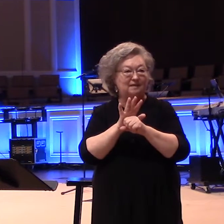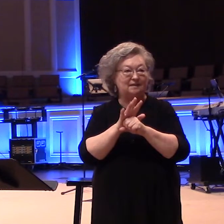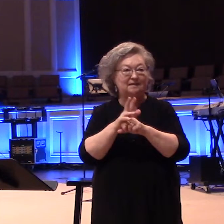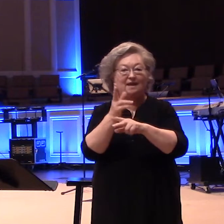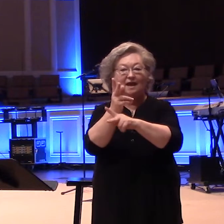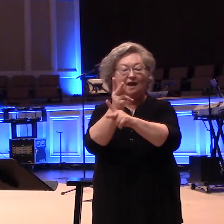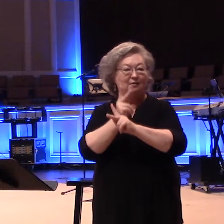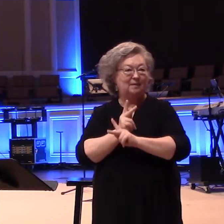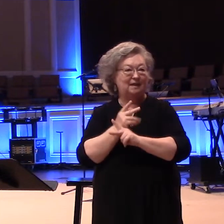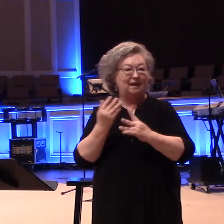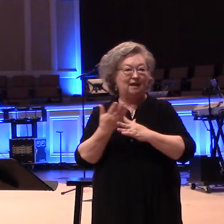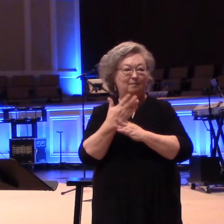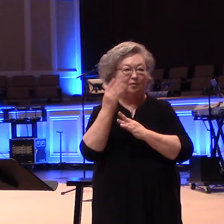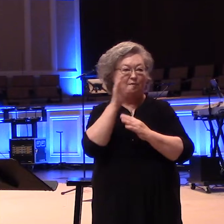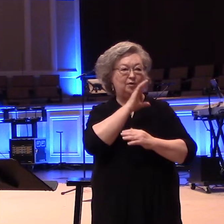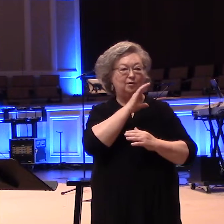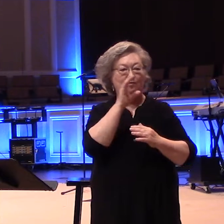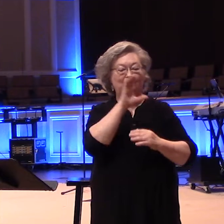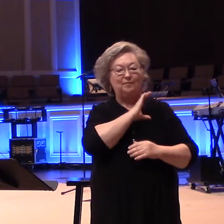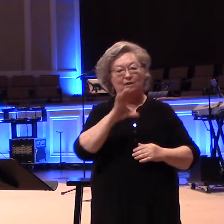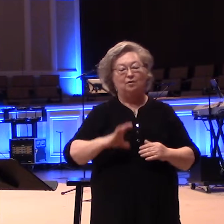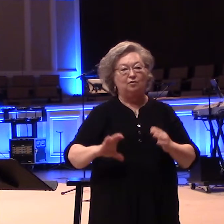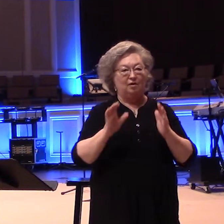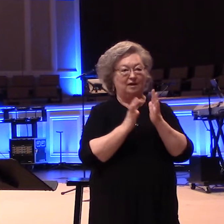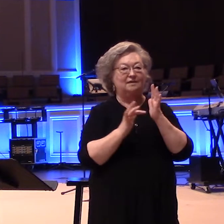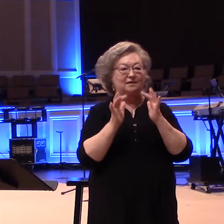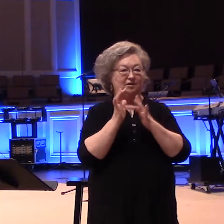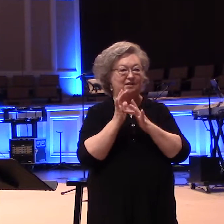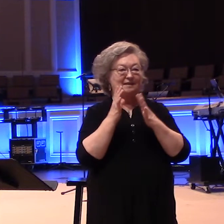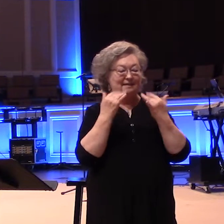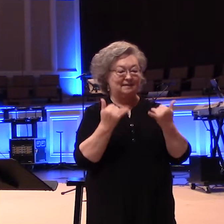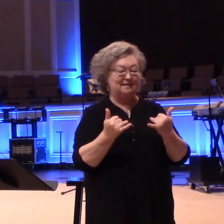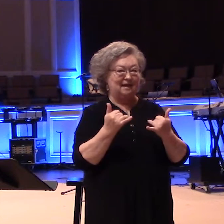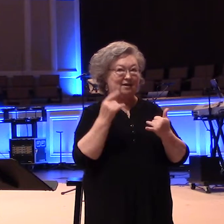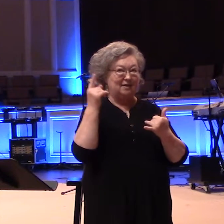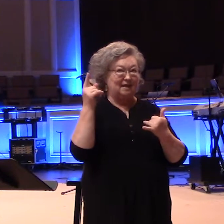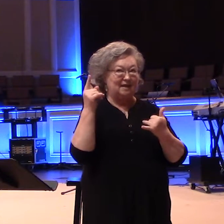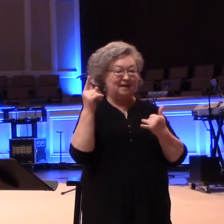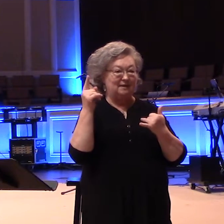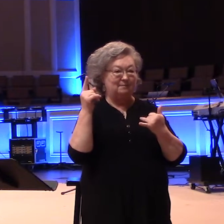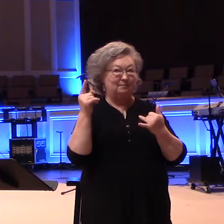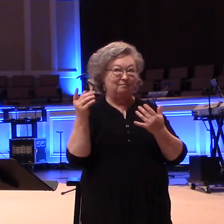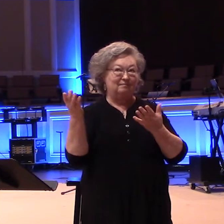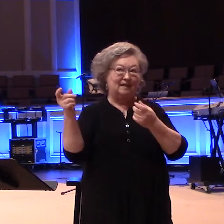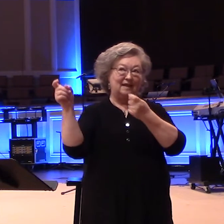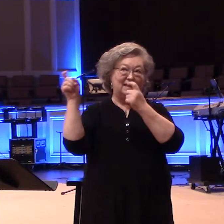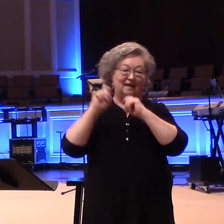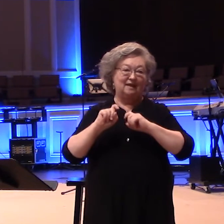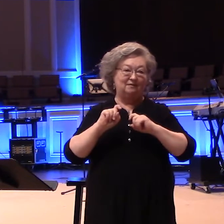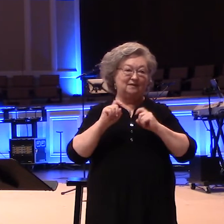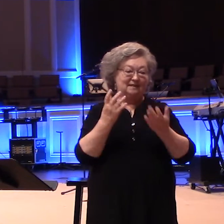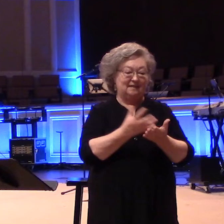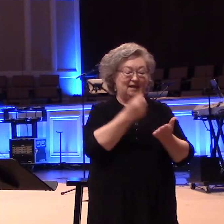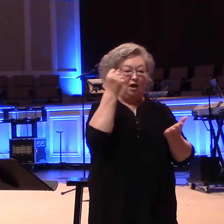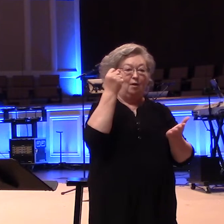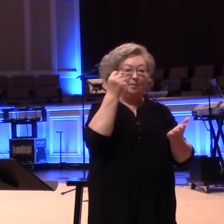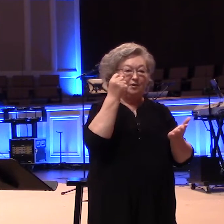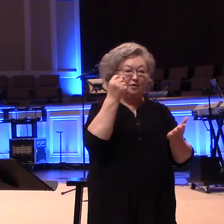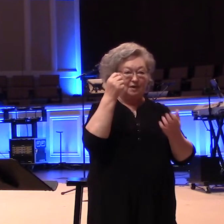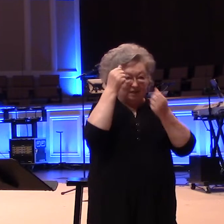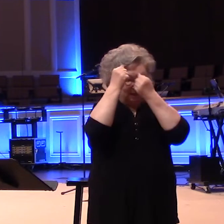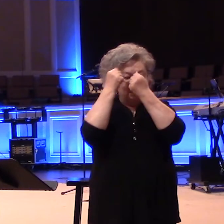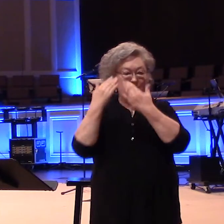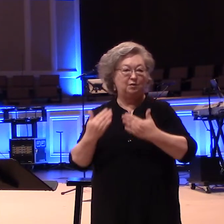done everything. And now he just offers us the opportunity to obey him in faith. Jesus says, if you love me, you'll do what I